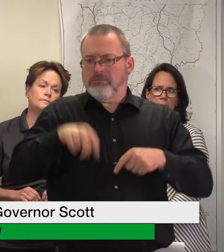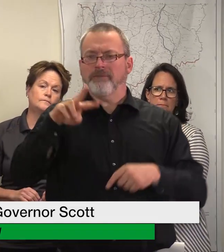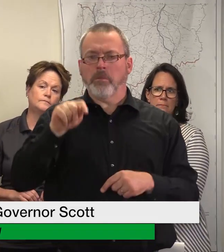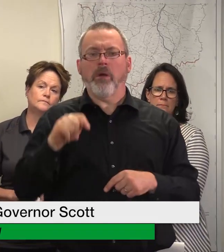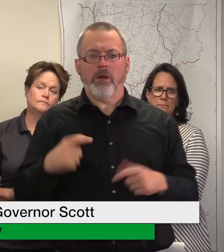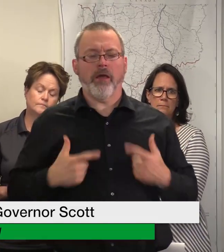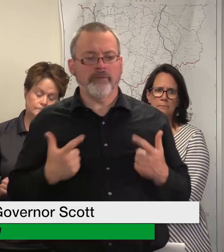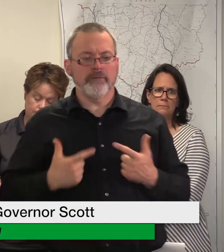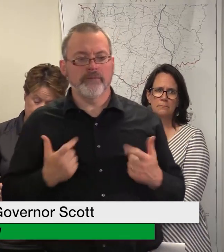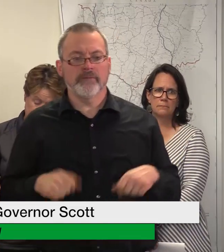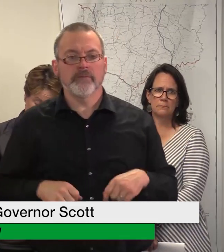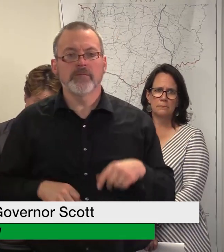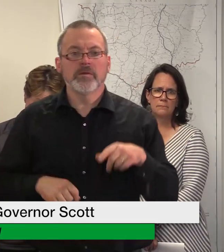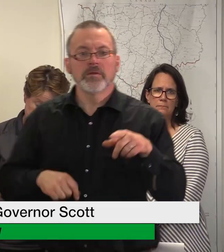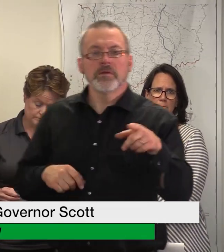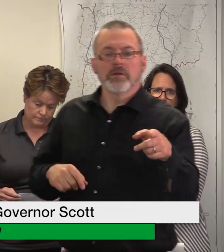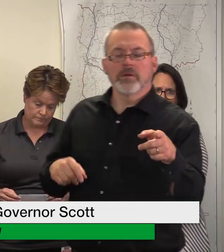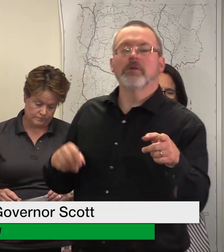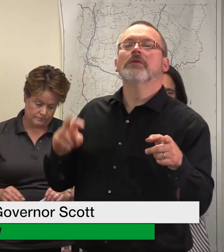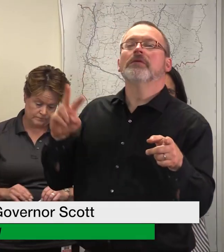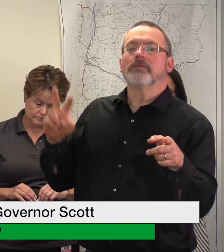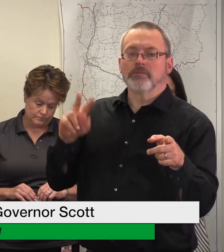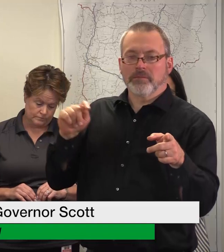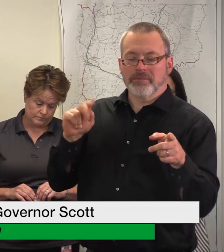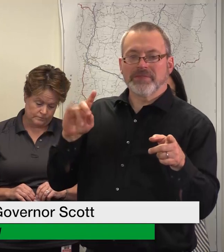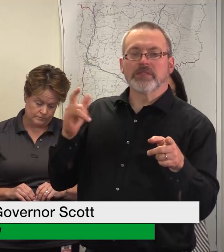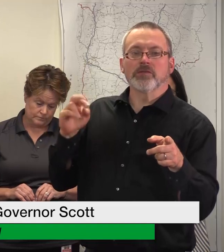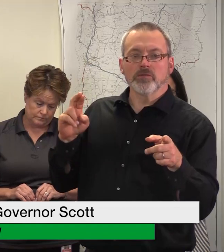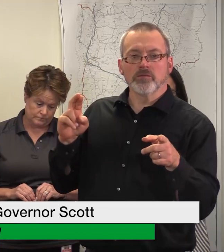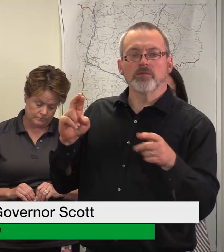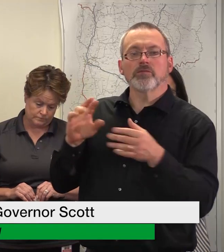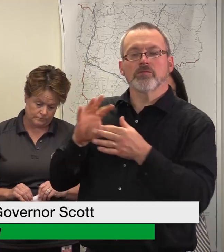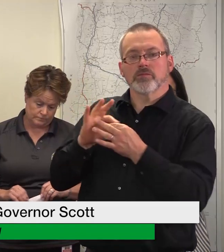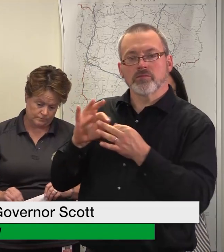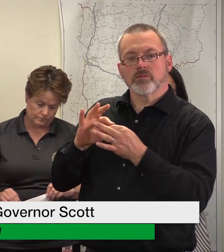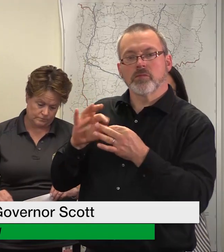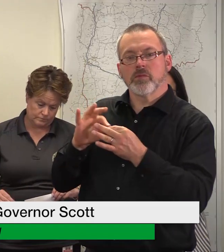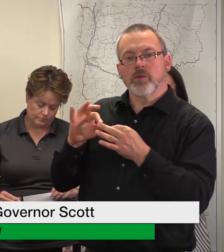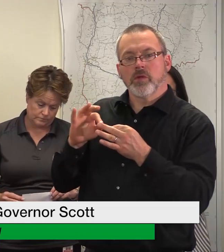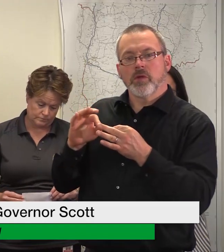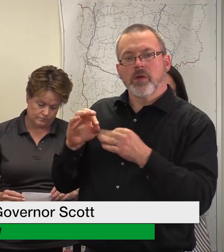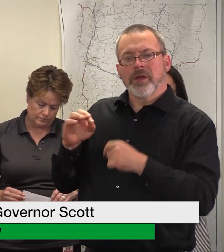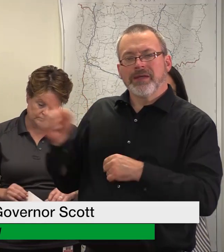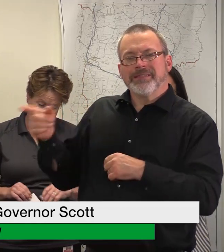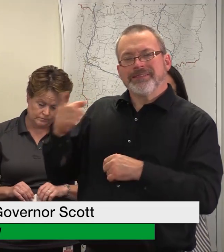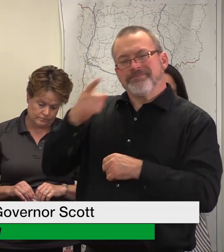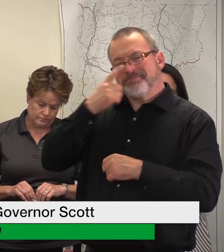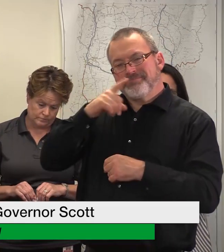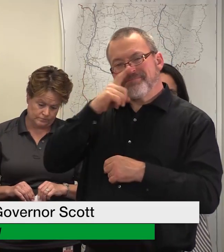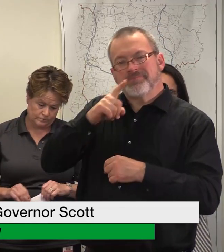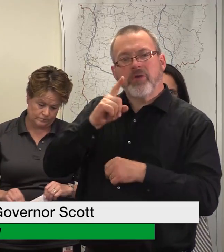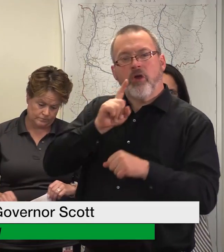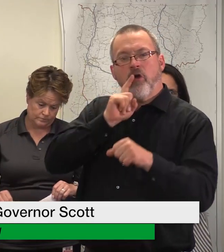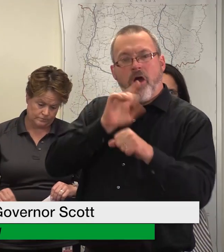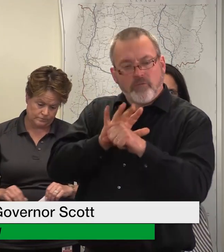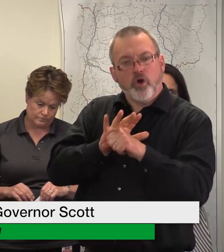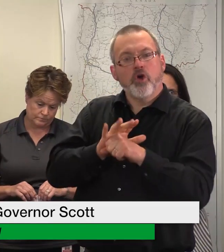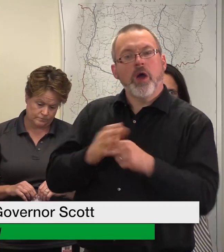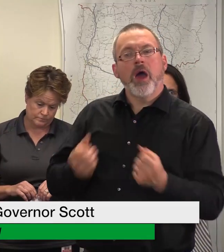Any updates about, verified number of homes and mobile homes that have